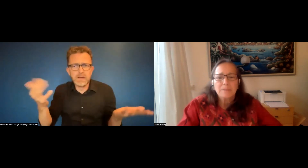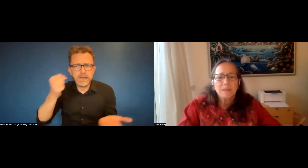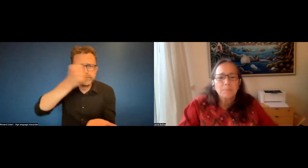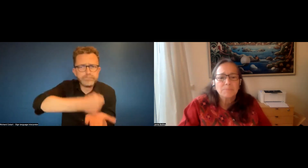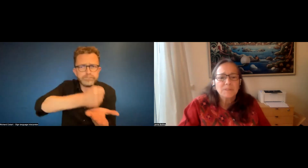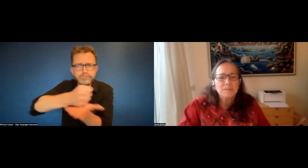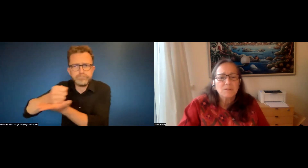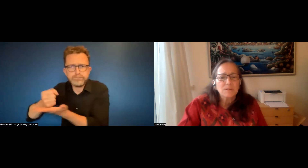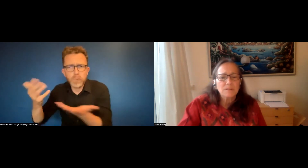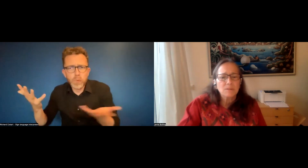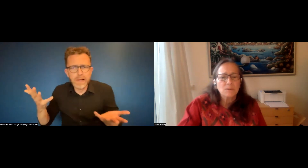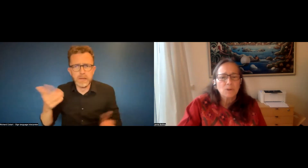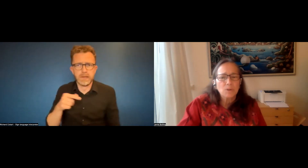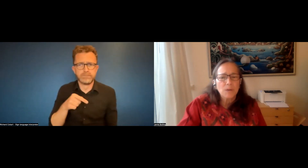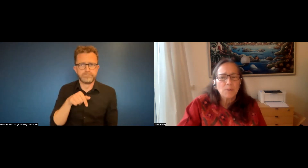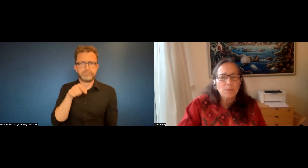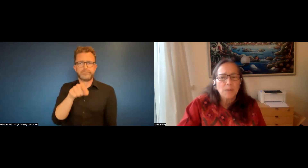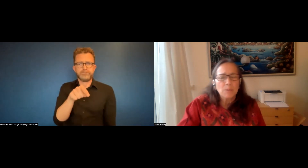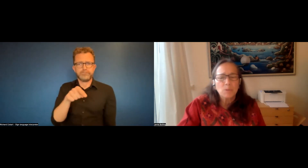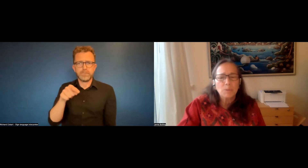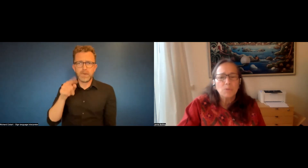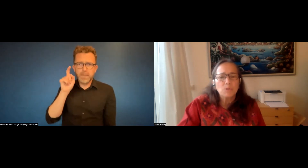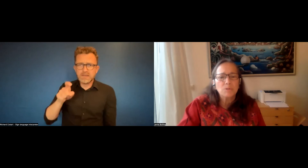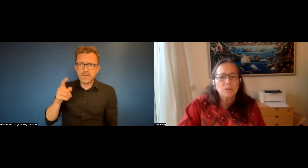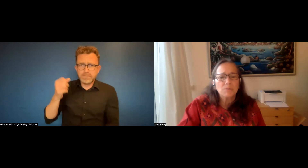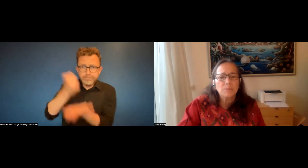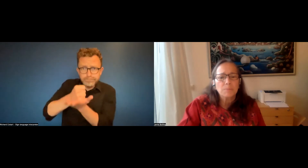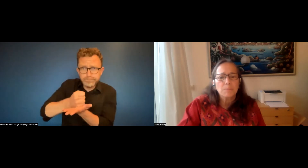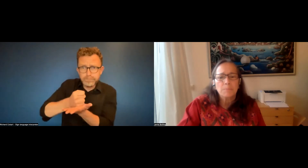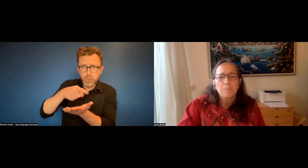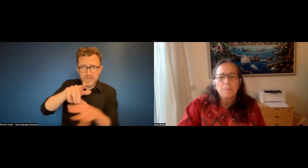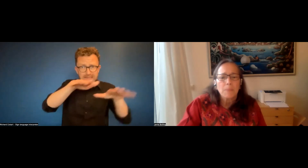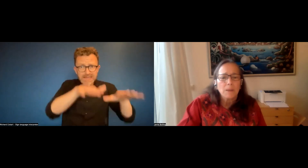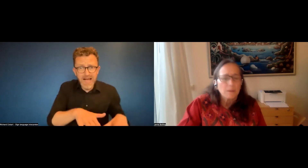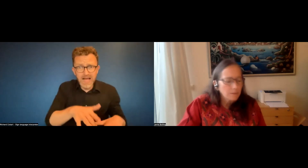But Cesar, are you now able to unmute yourself?